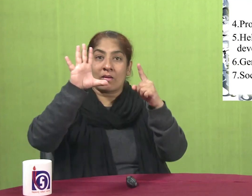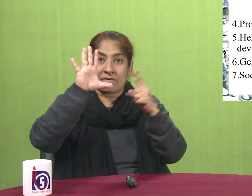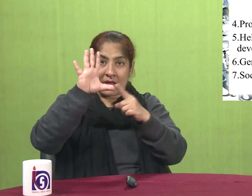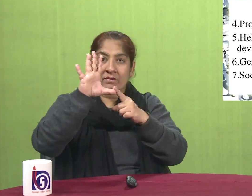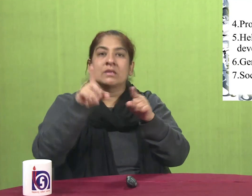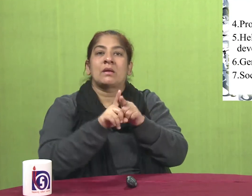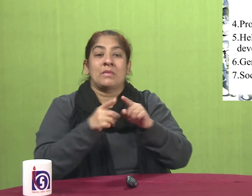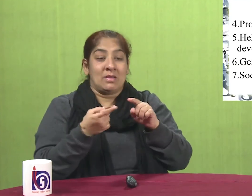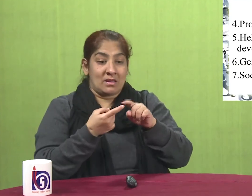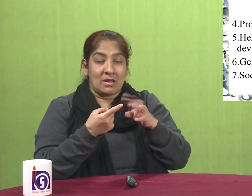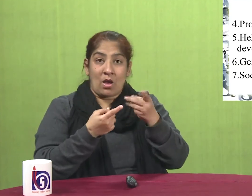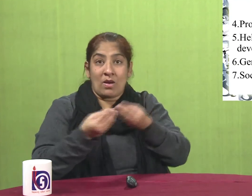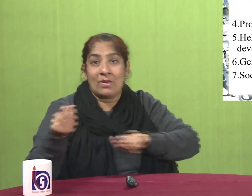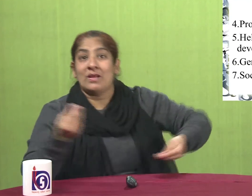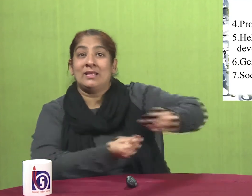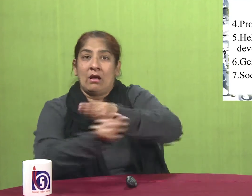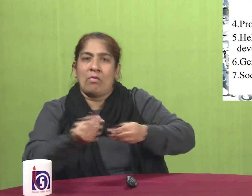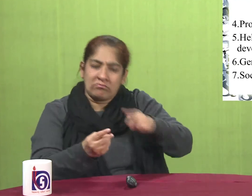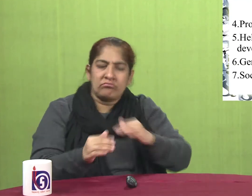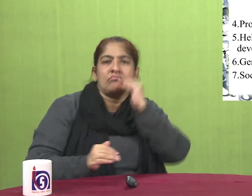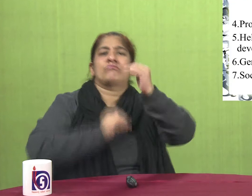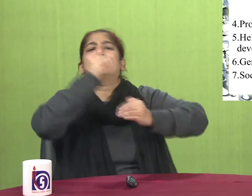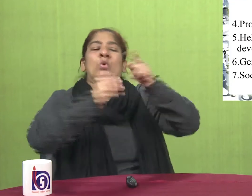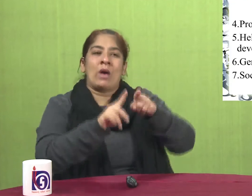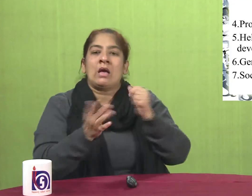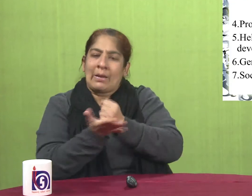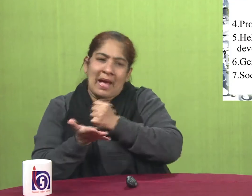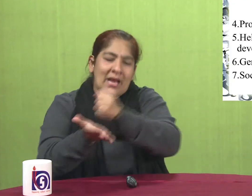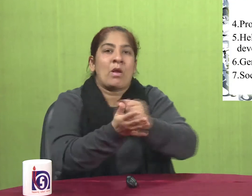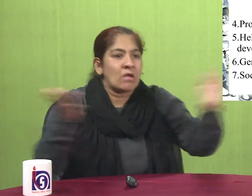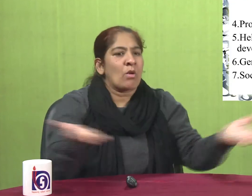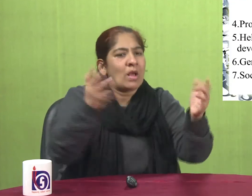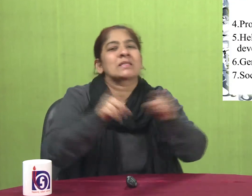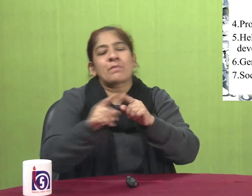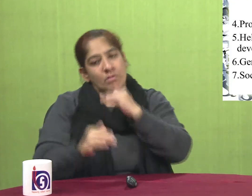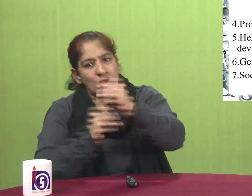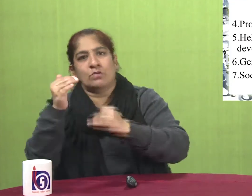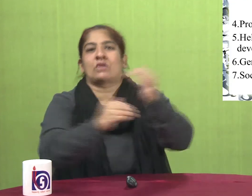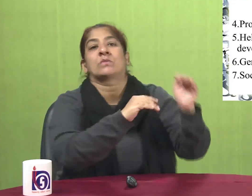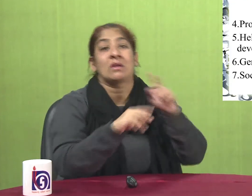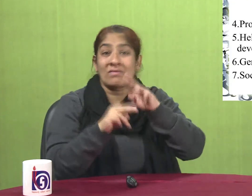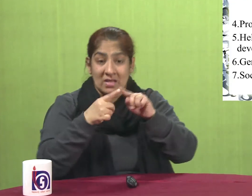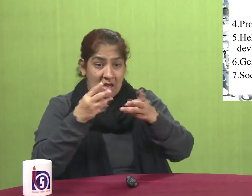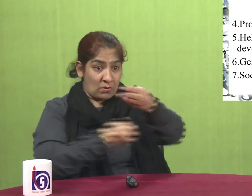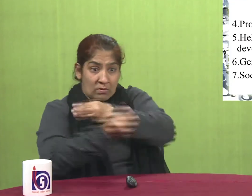The fifth point is it helps in economic development. So the more people do